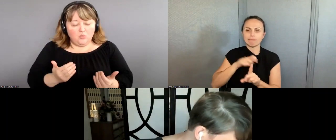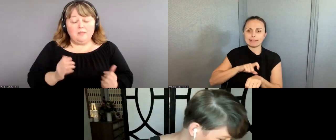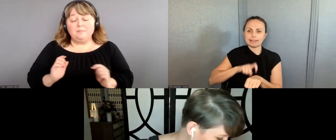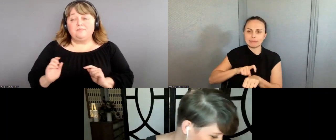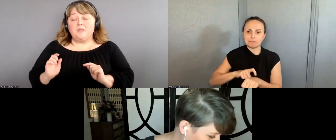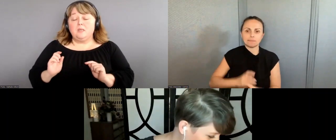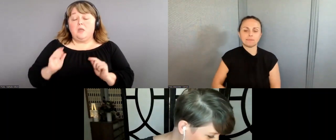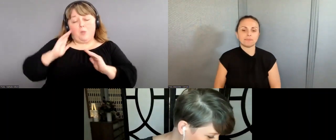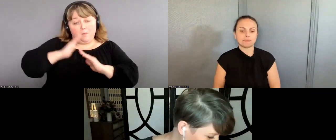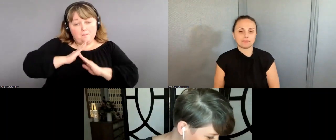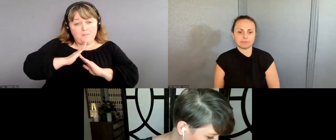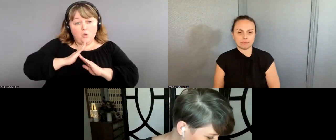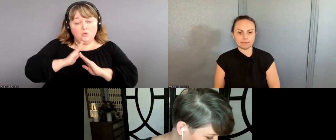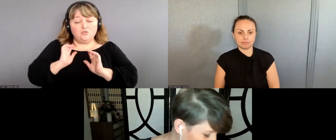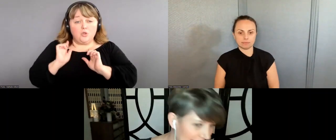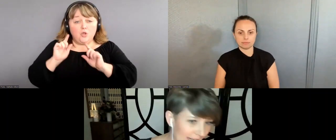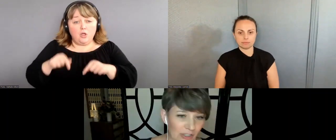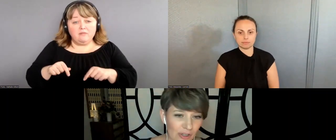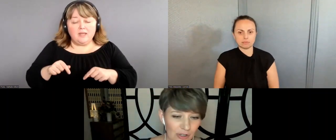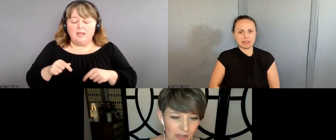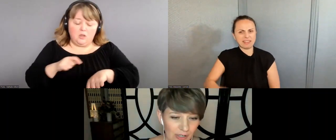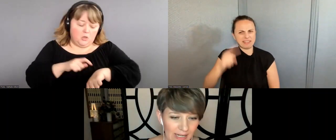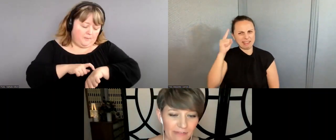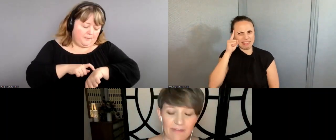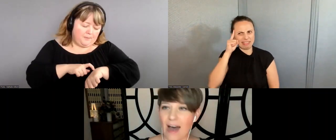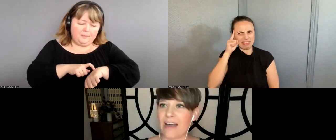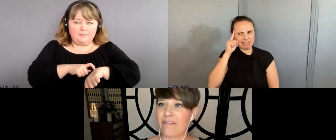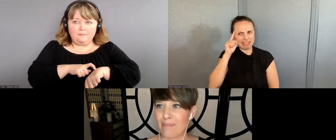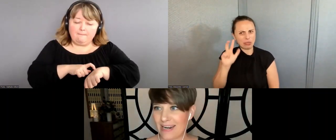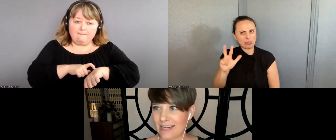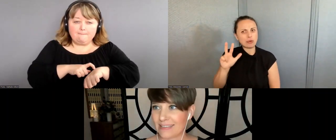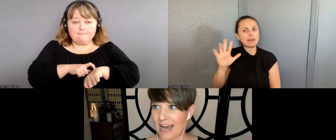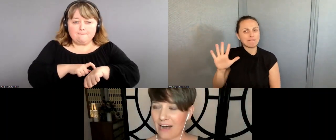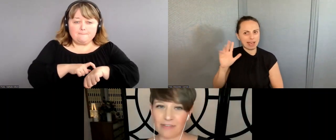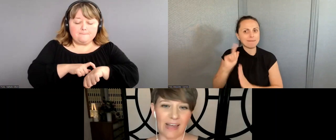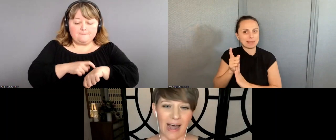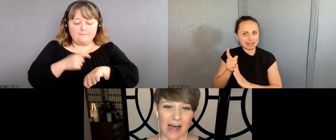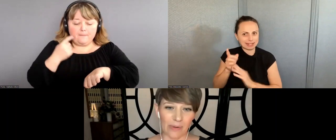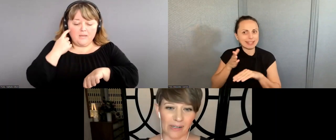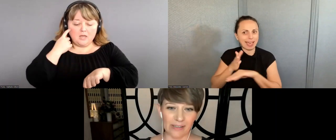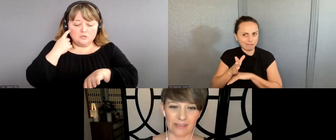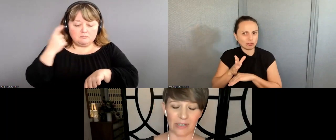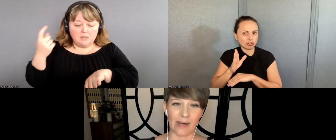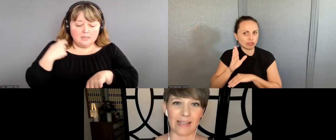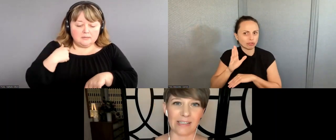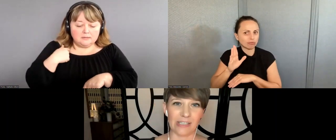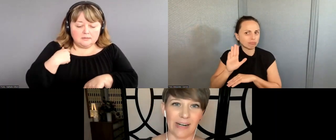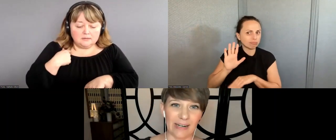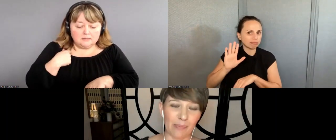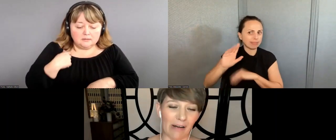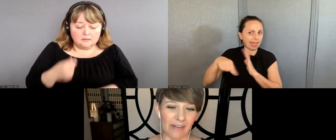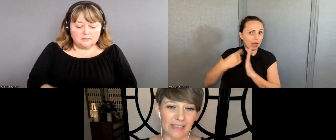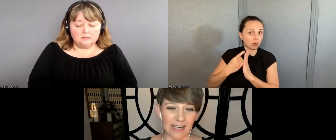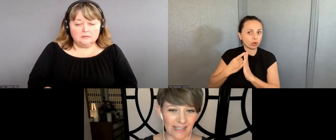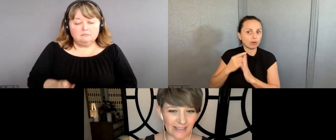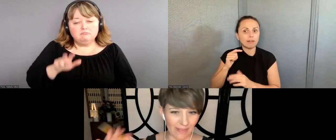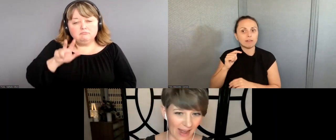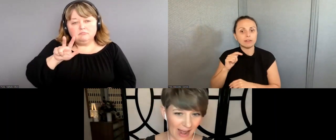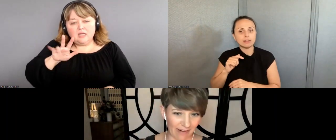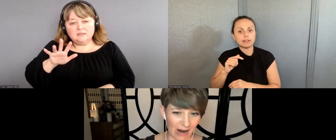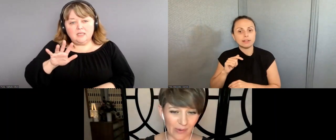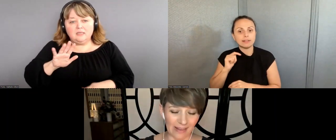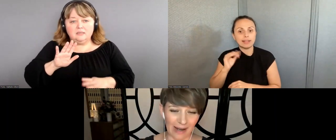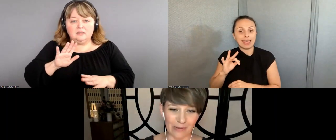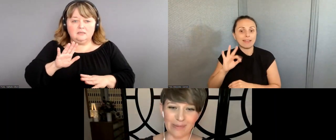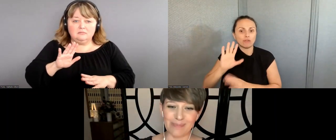here. I think it's 35 minutes after the hour. So unless you're in a province that is on the